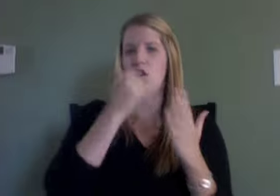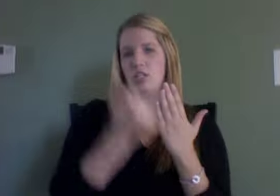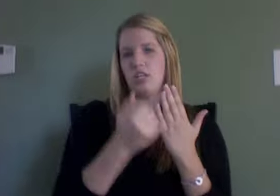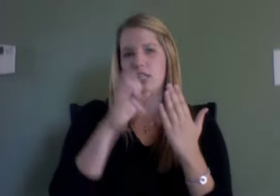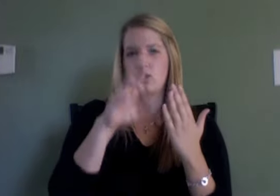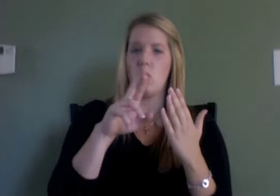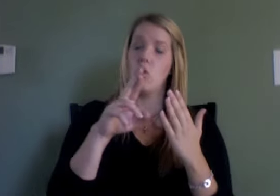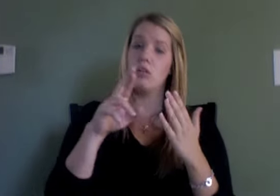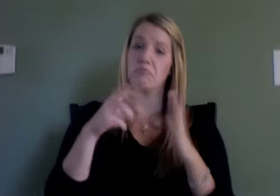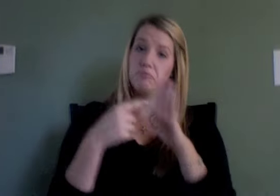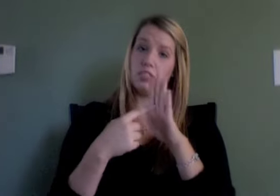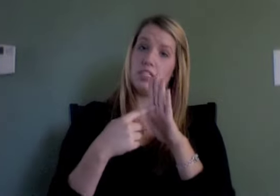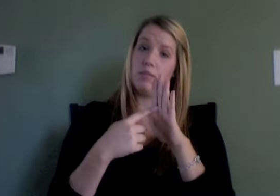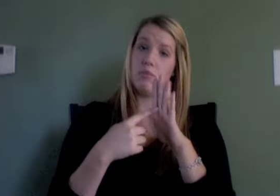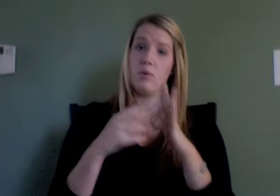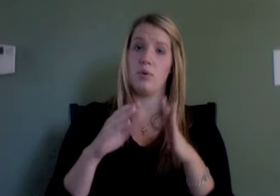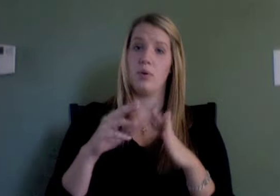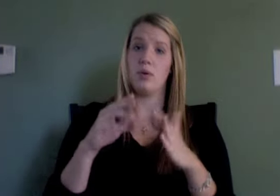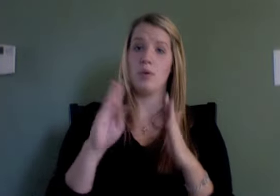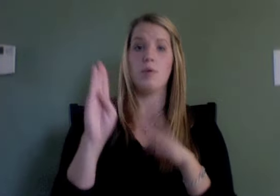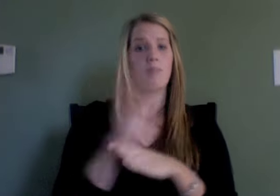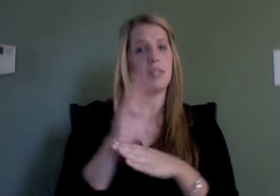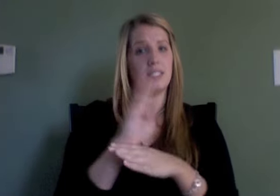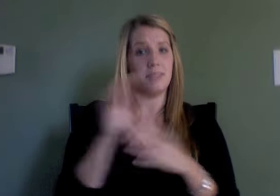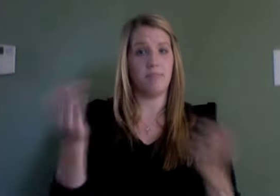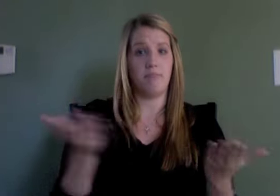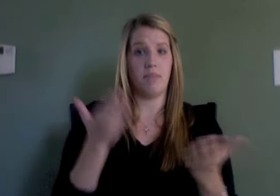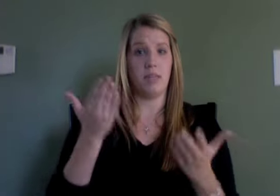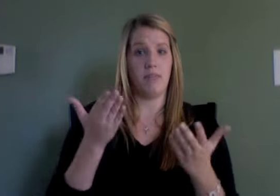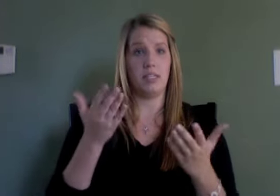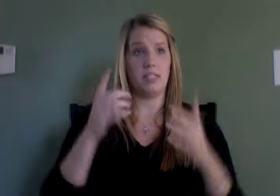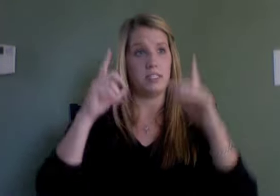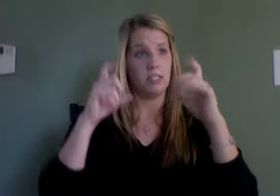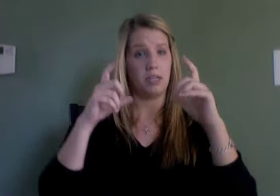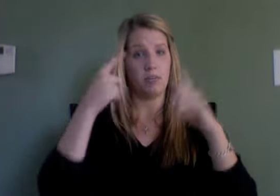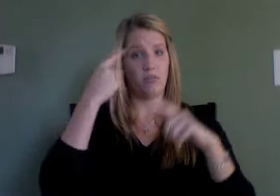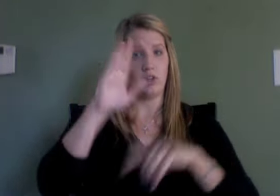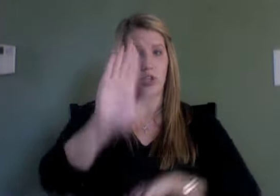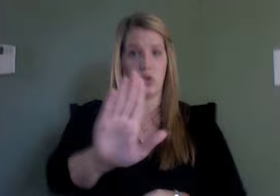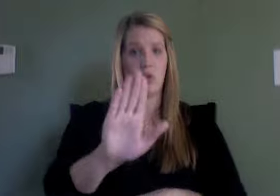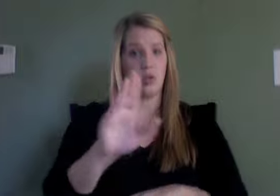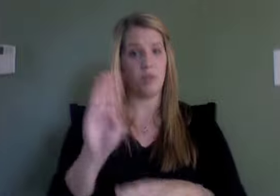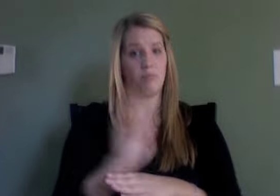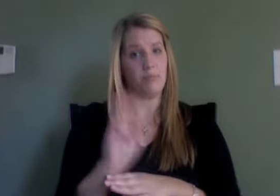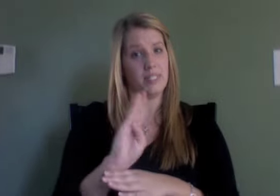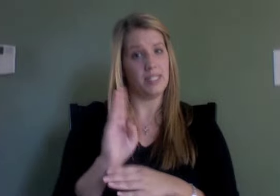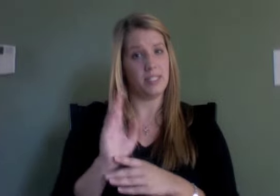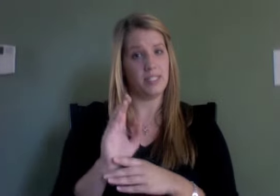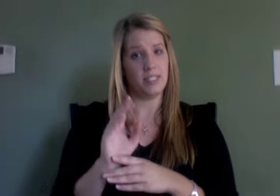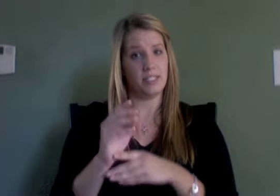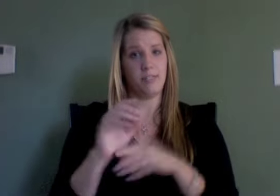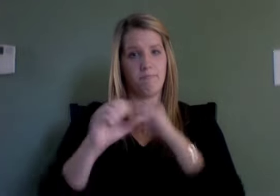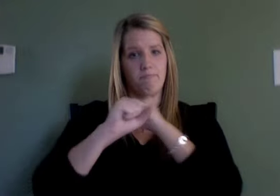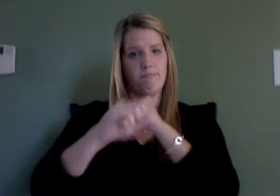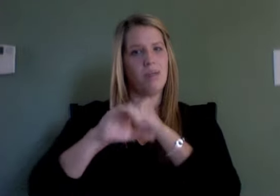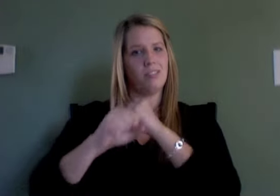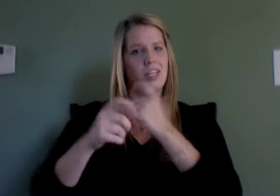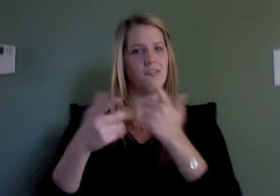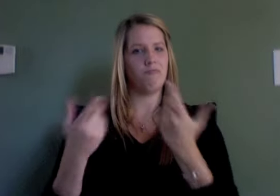take pictures for your business and use those and kind of publicizing what you're doing. So I think it's a real, whether you